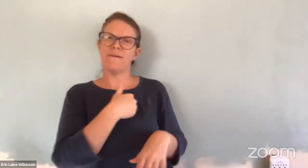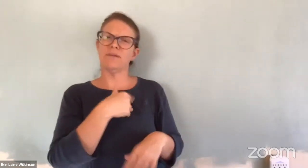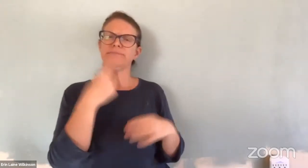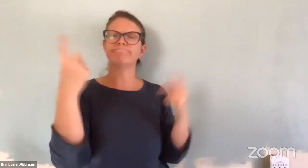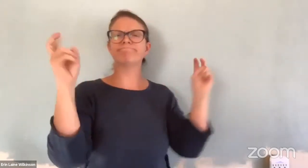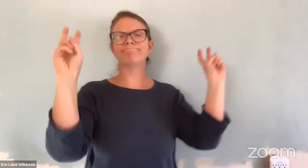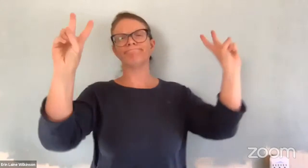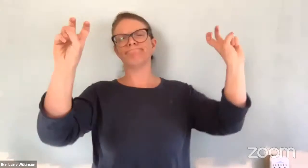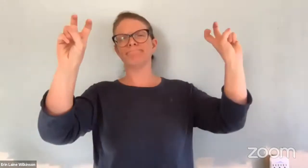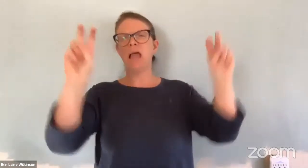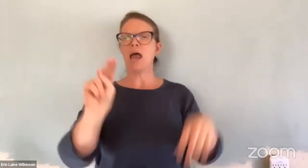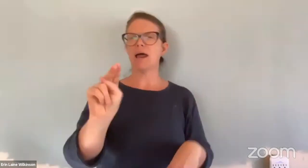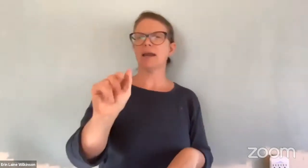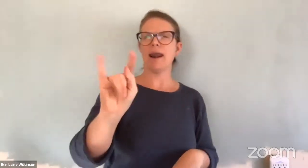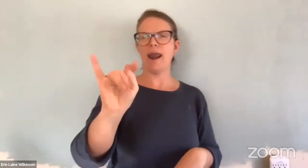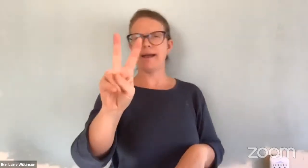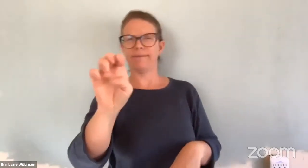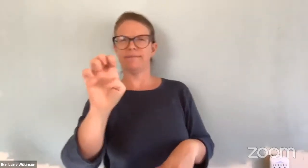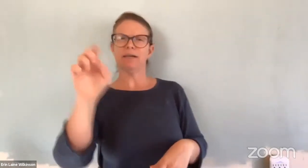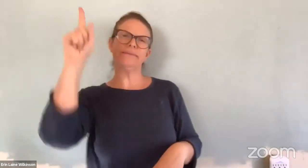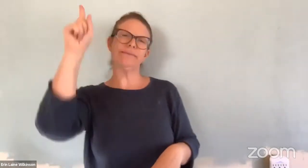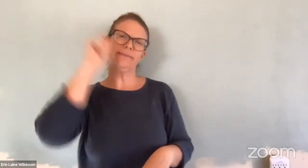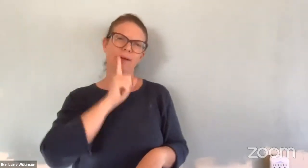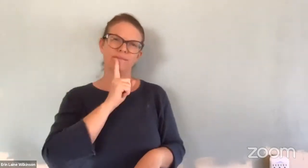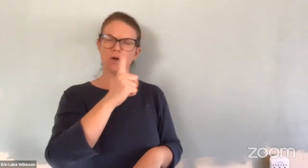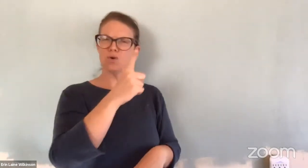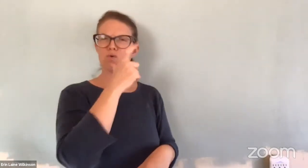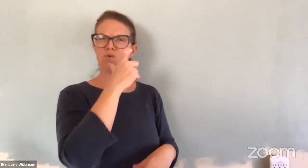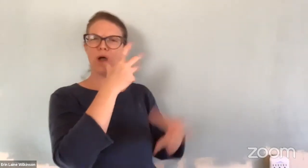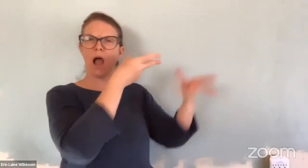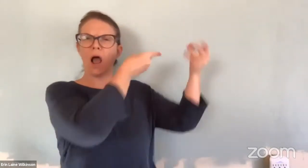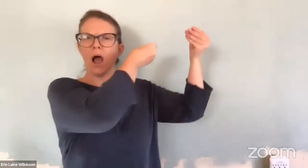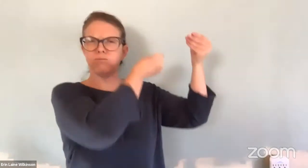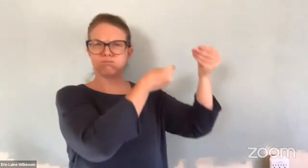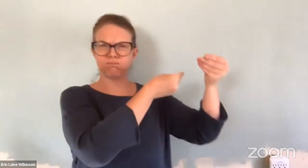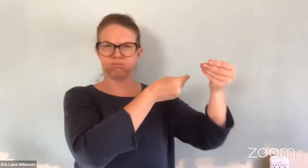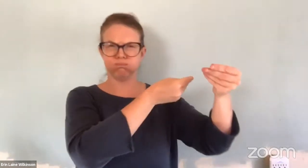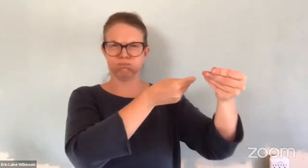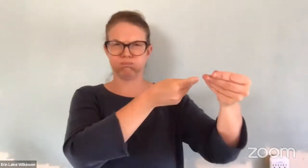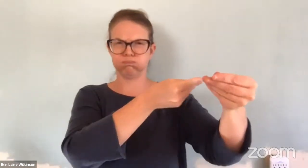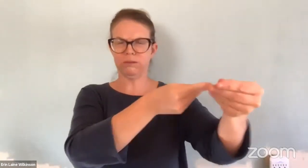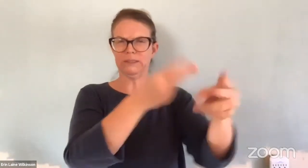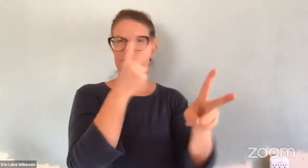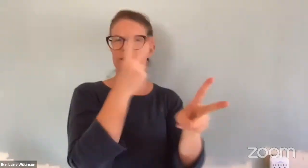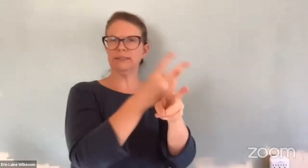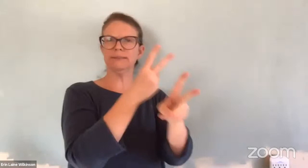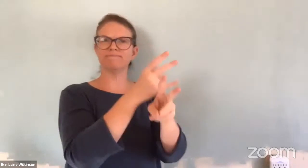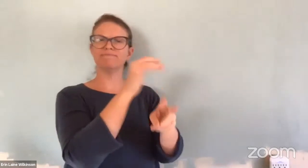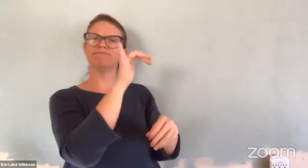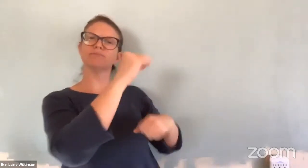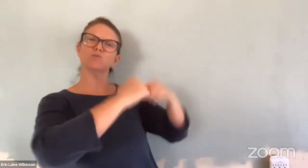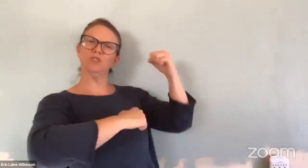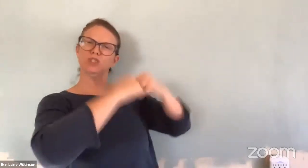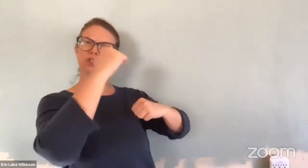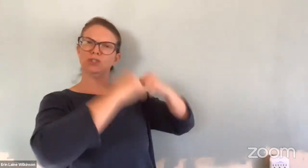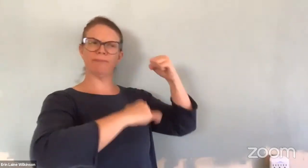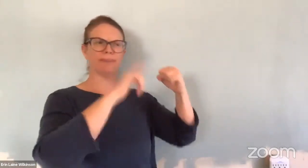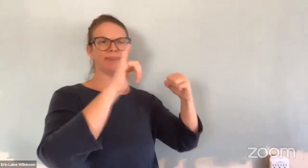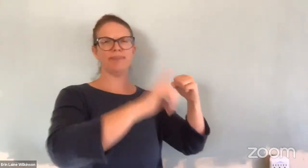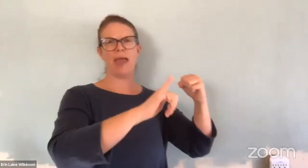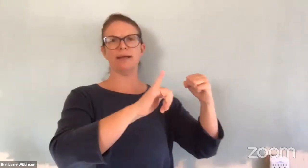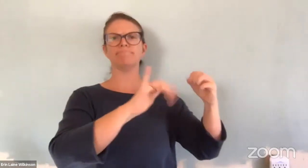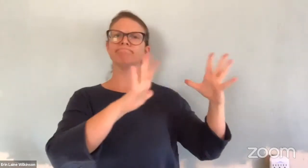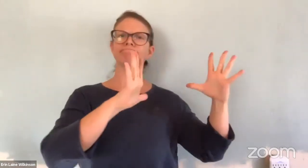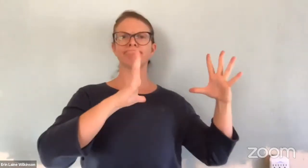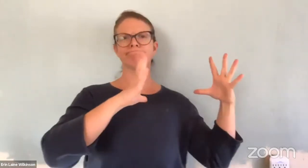it's extremely important that you have, so to speak, native deaf people who have that heritage of deafness